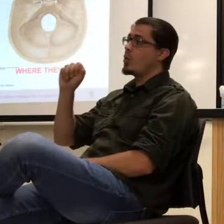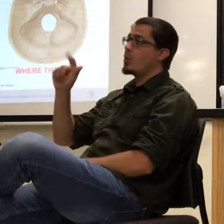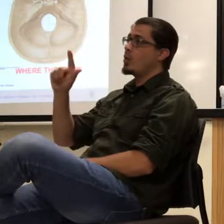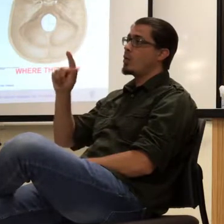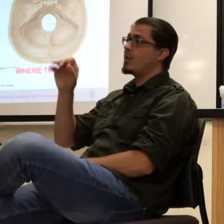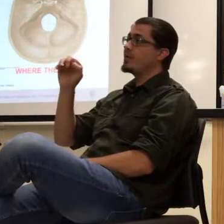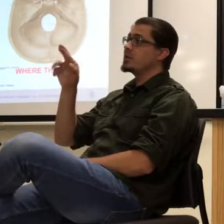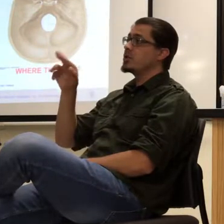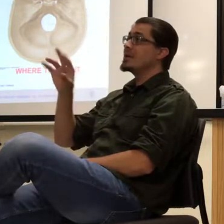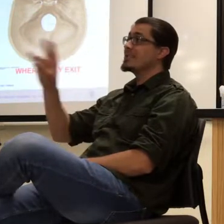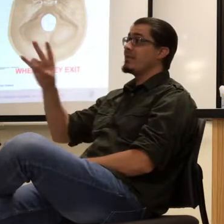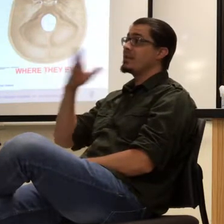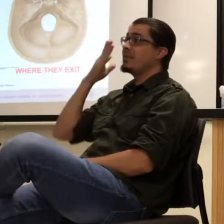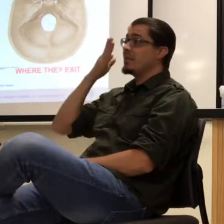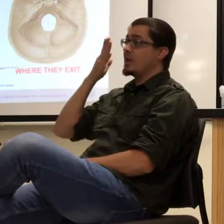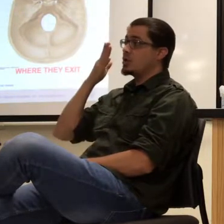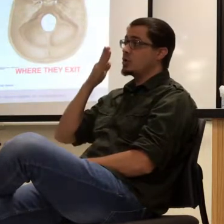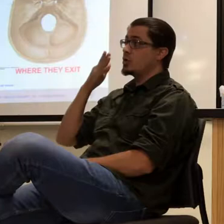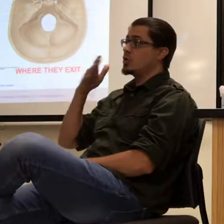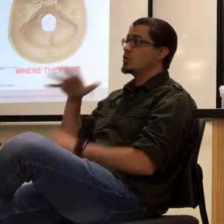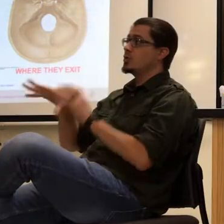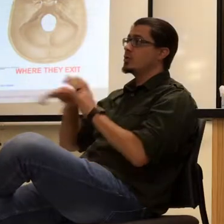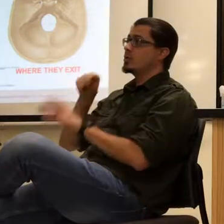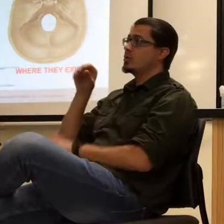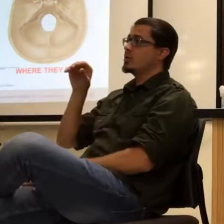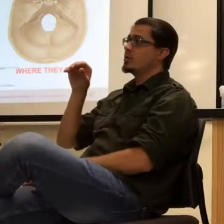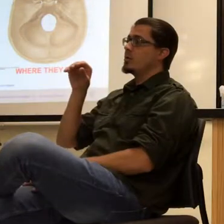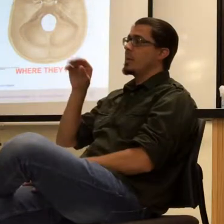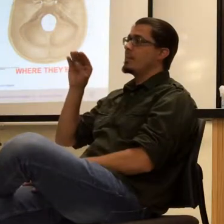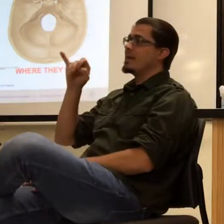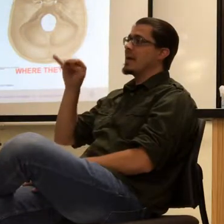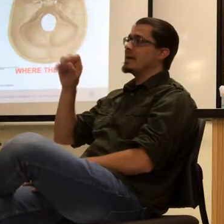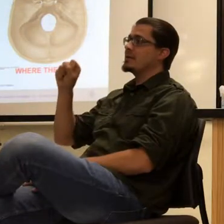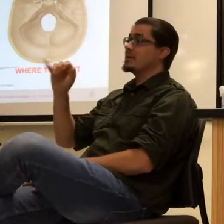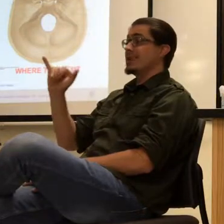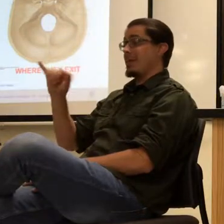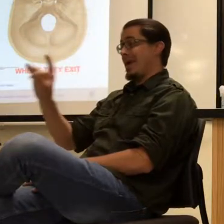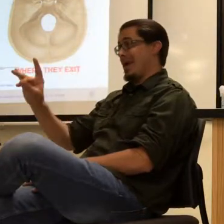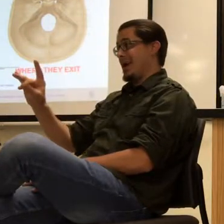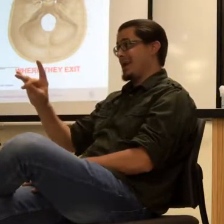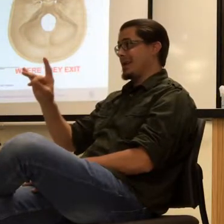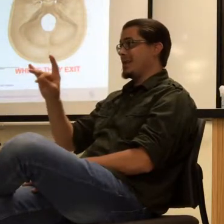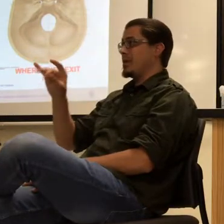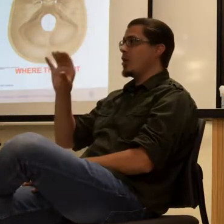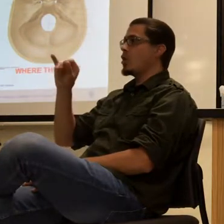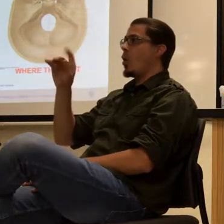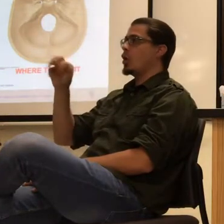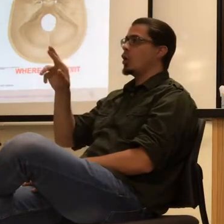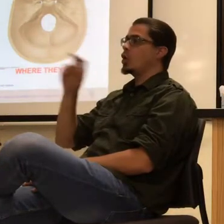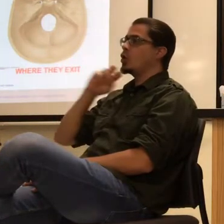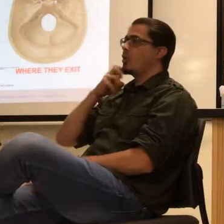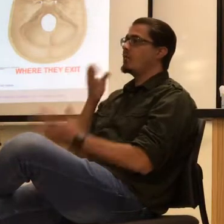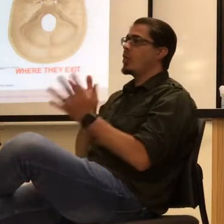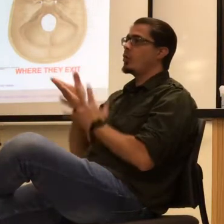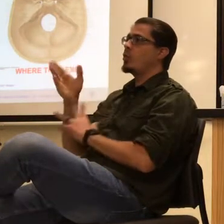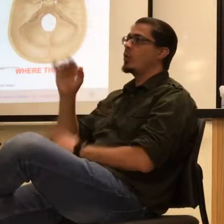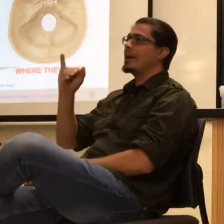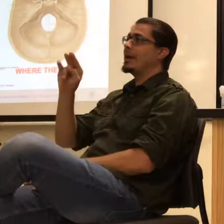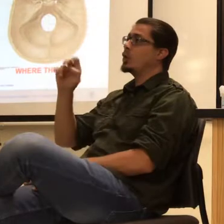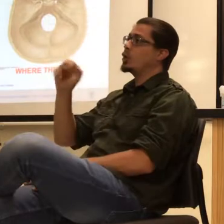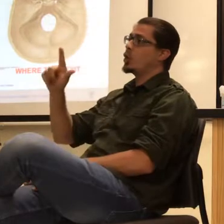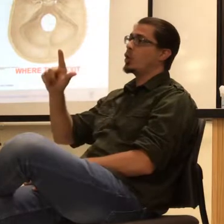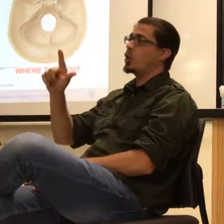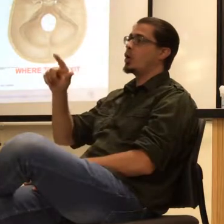is facial, exits internal acoustic meatus. And so is 8, the vestibular cochlear nerve exits through internal